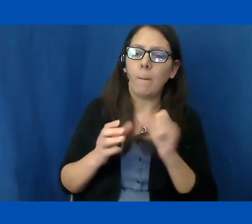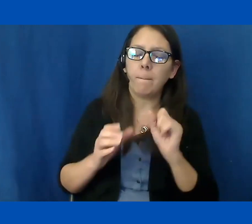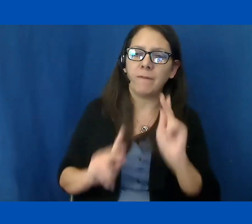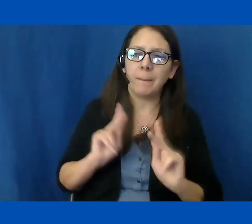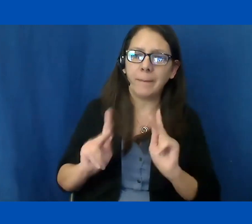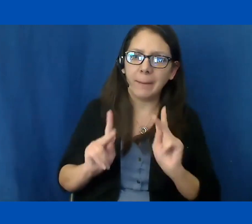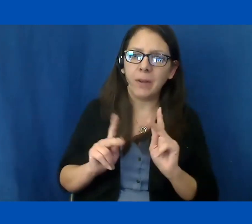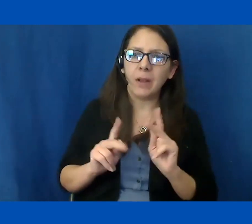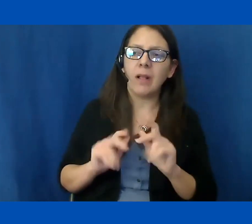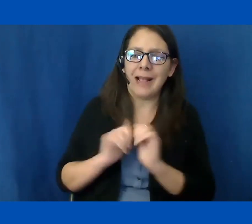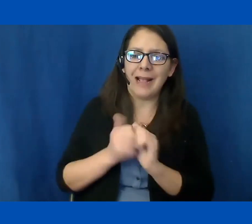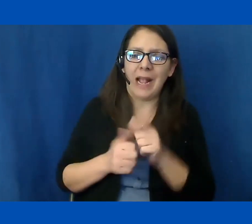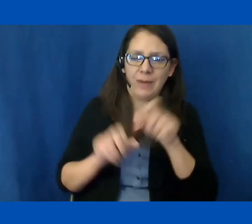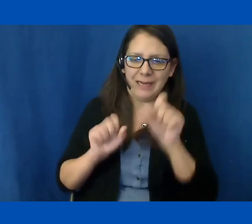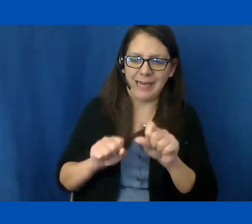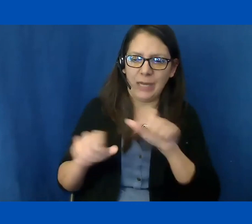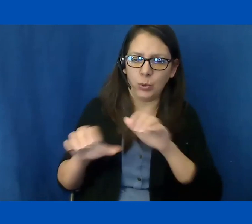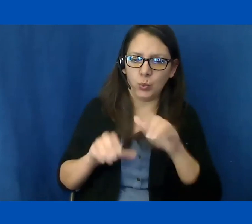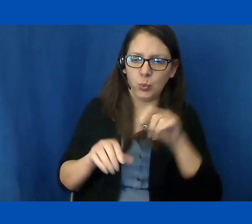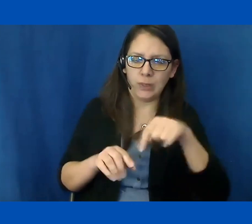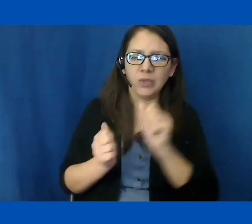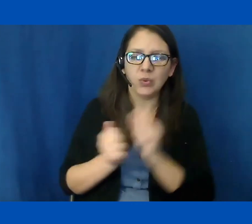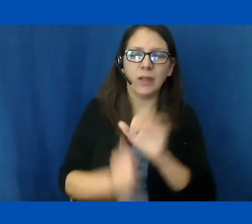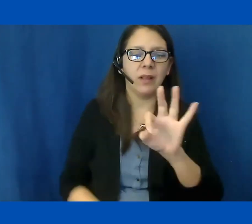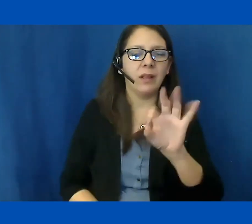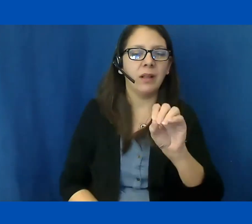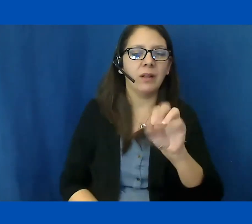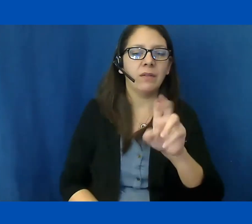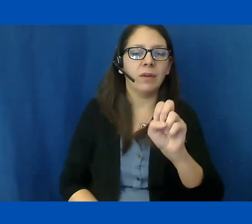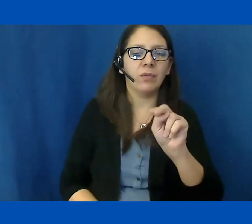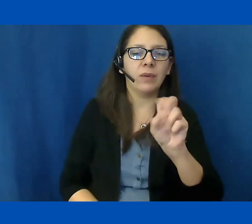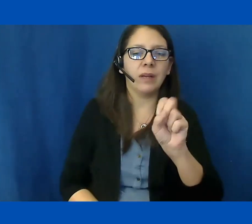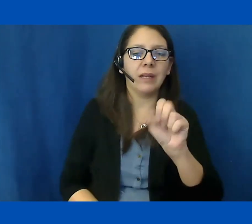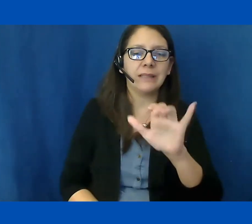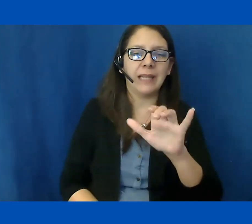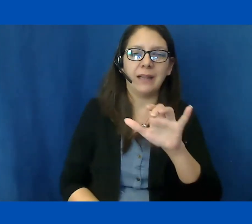he could do this with forensic, whatever it is with the computers.